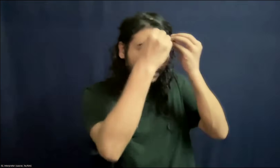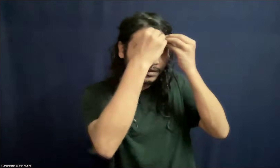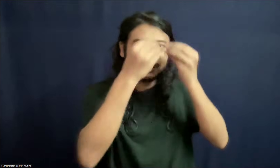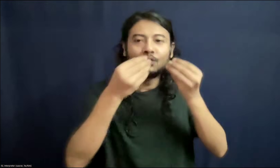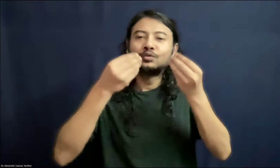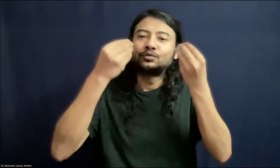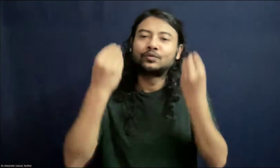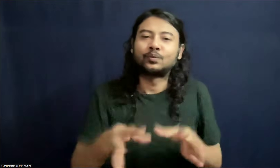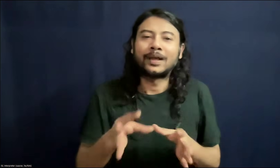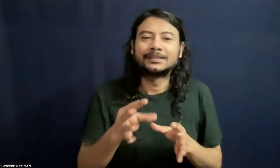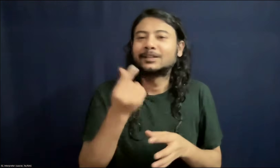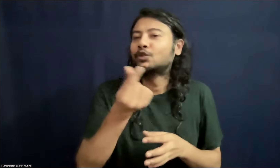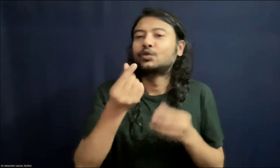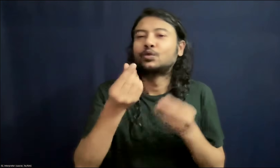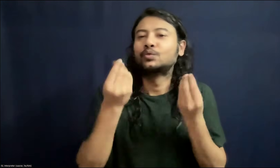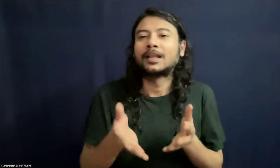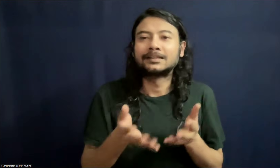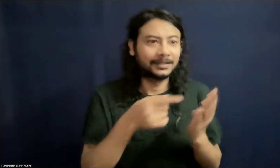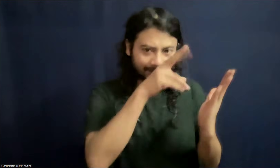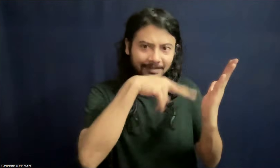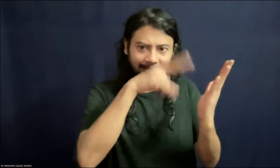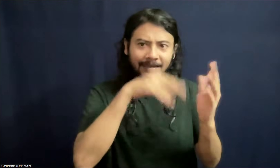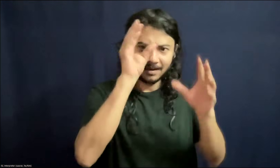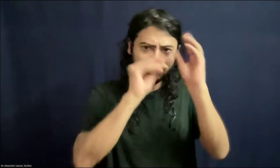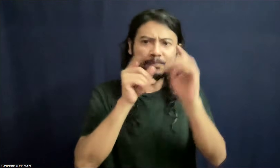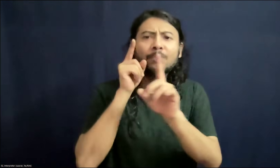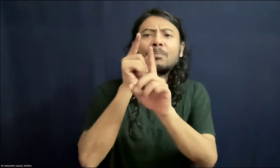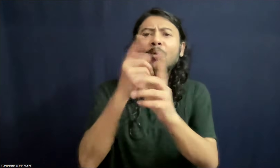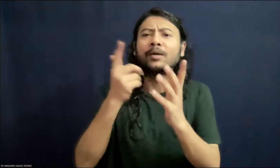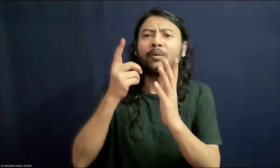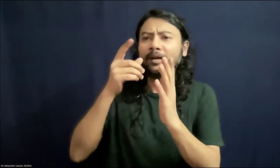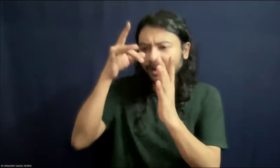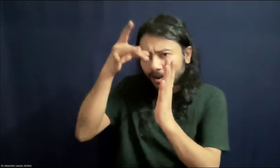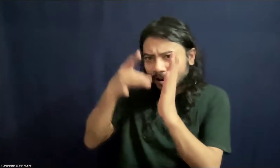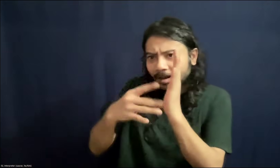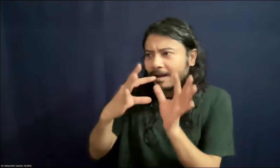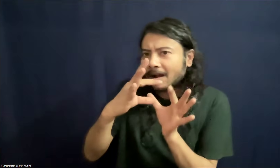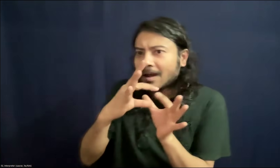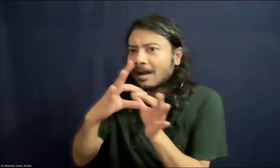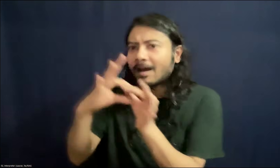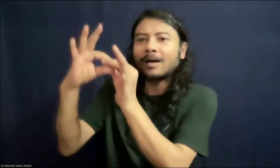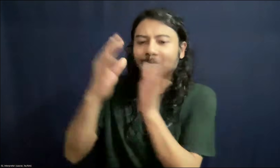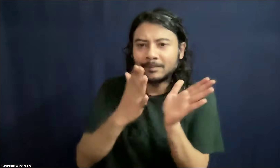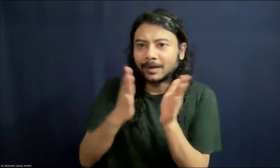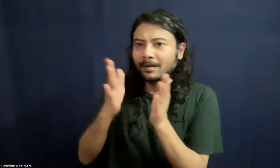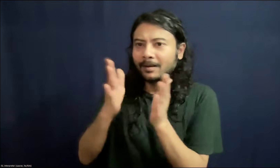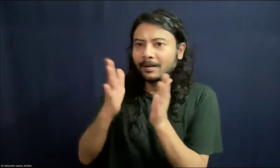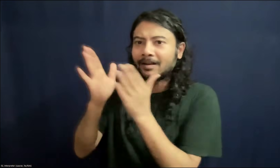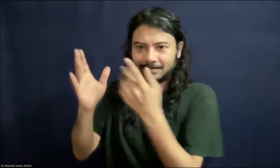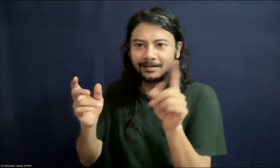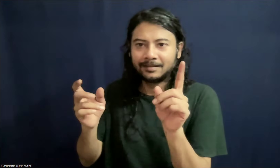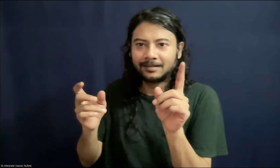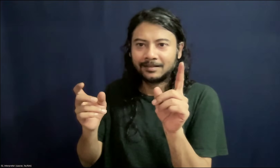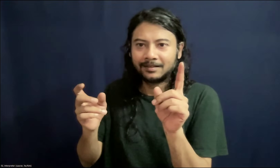to understand Krishna. This is what we learned in our shloka number 15. Very nice.